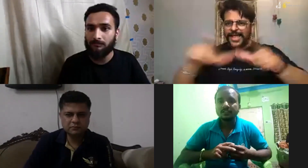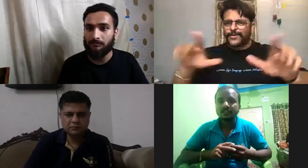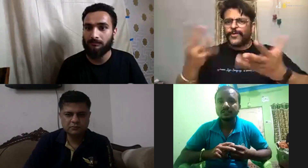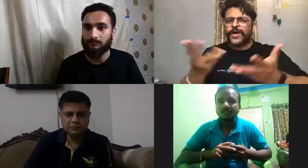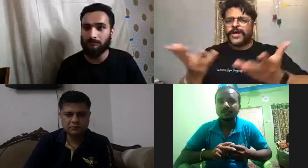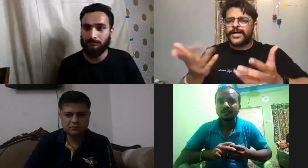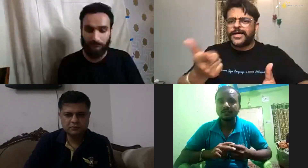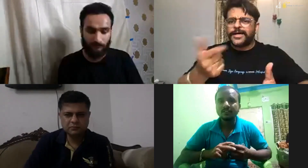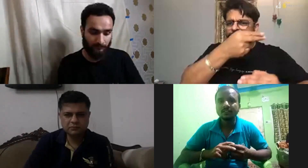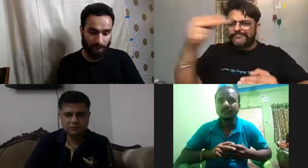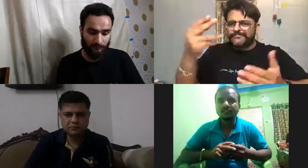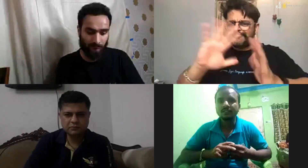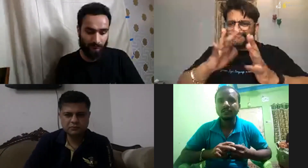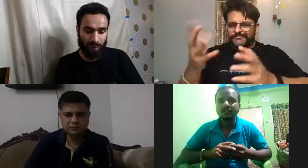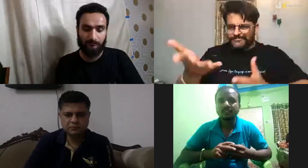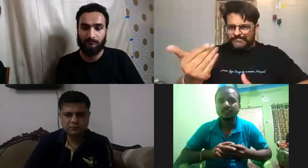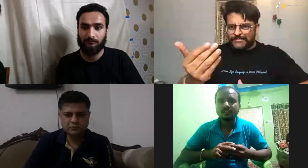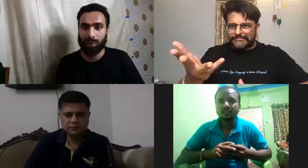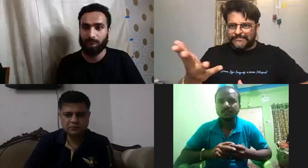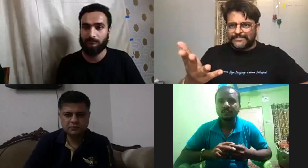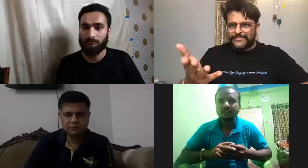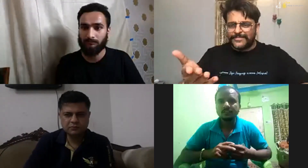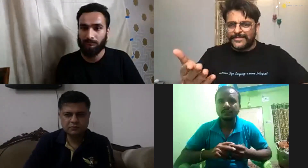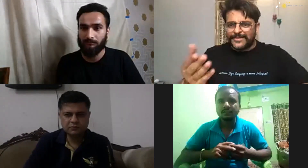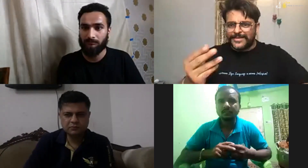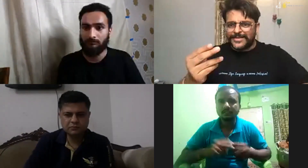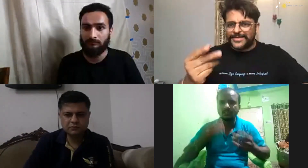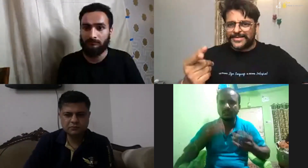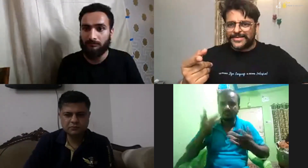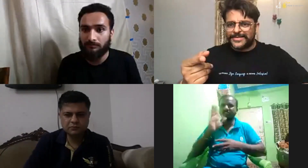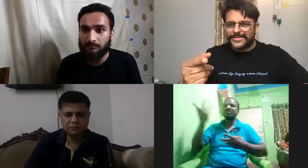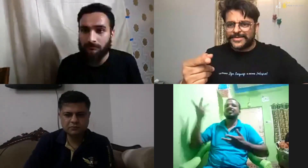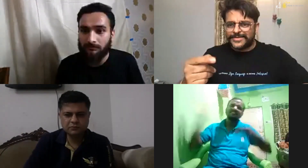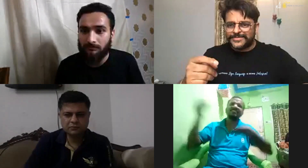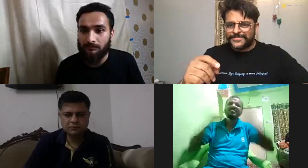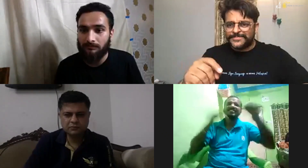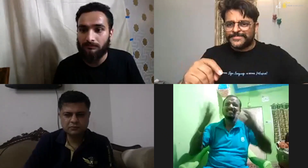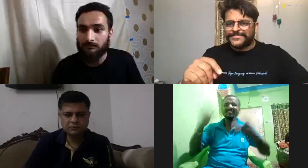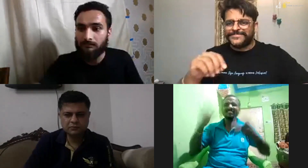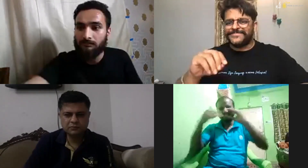What in Kannada? What's it called in Kannada language? Can you tell us?